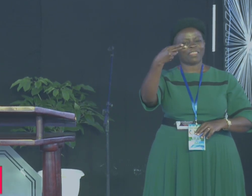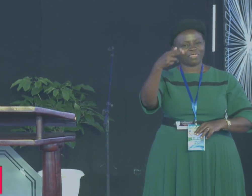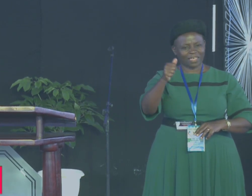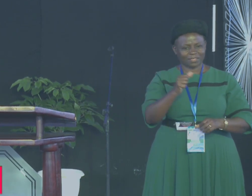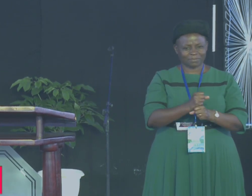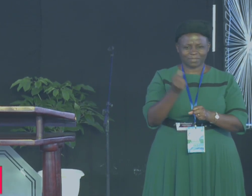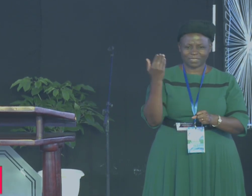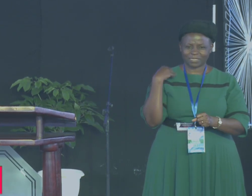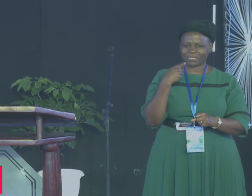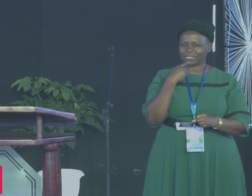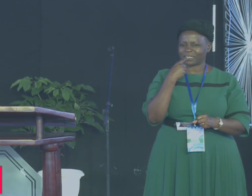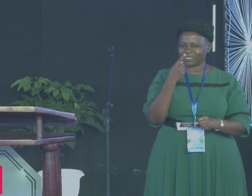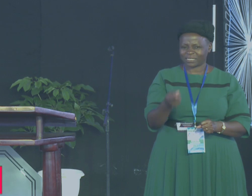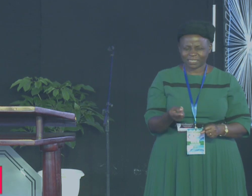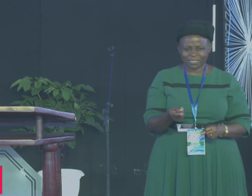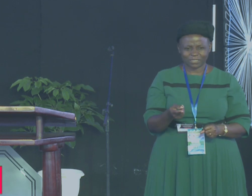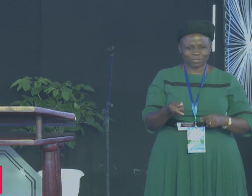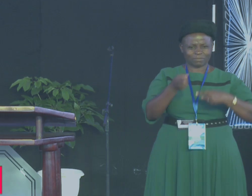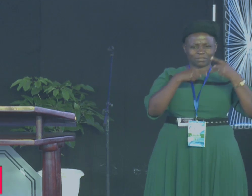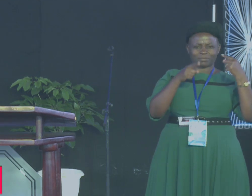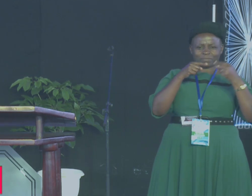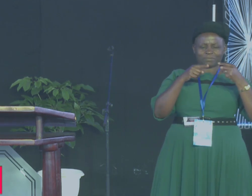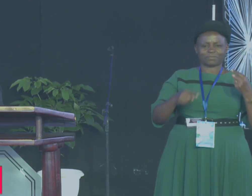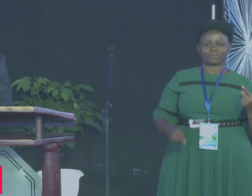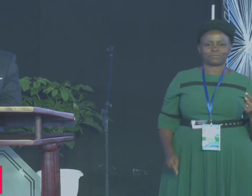him, Lord, is Daiwaguru.